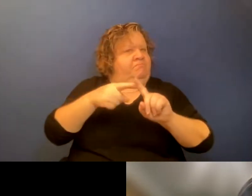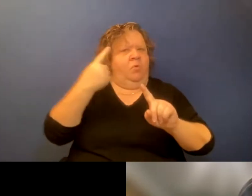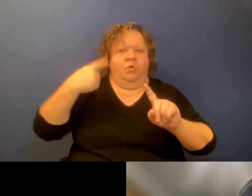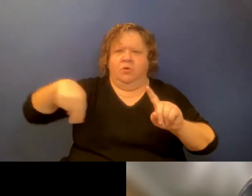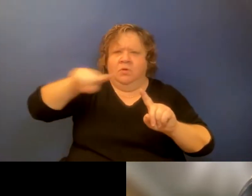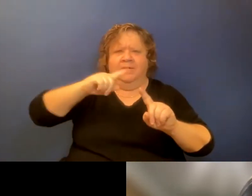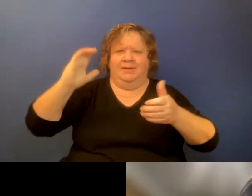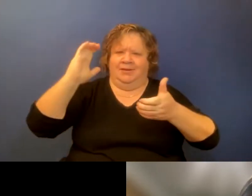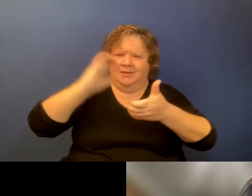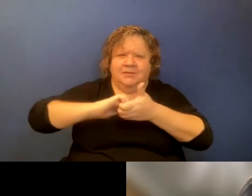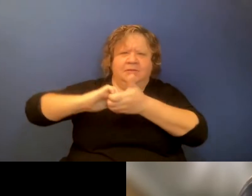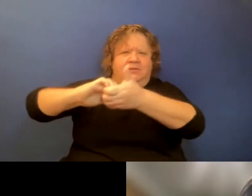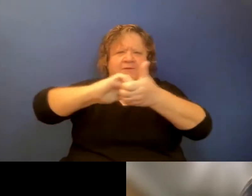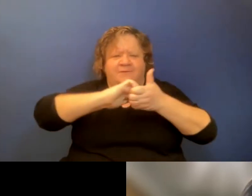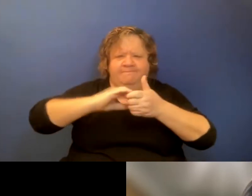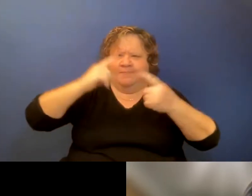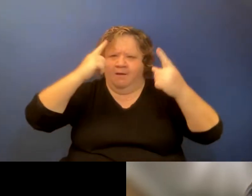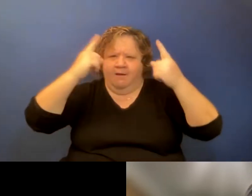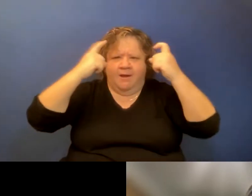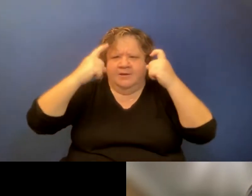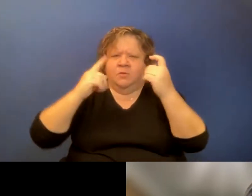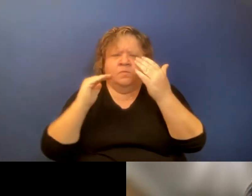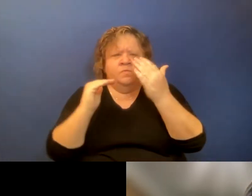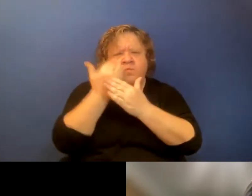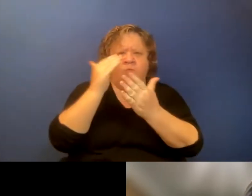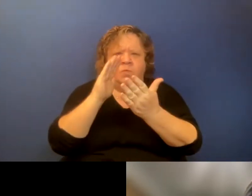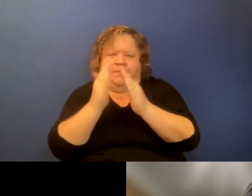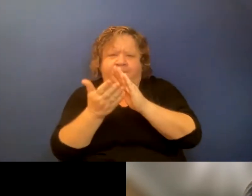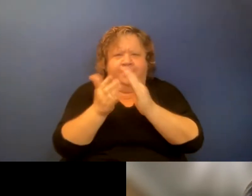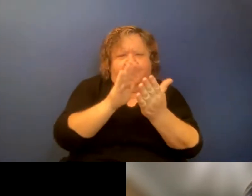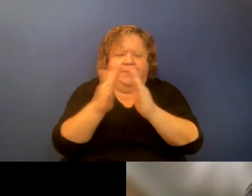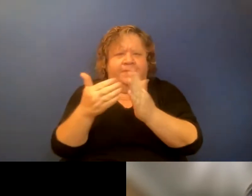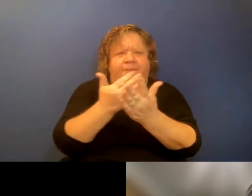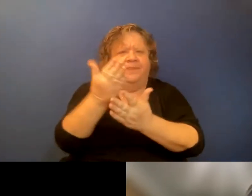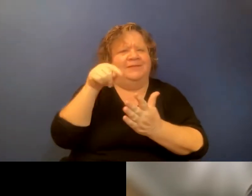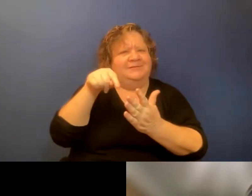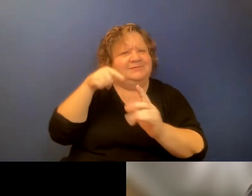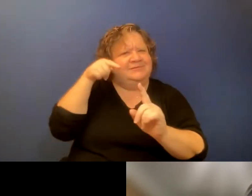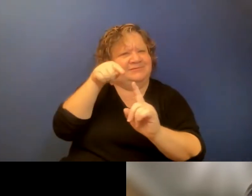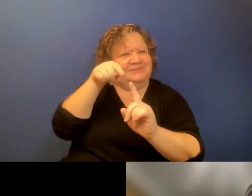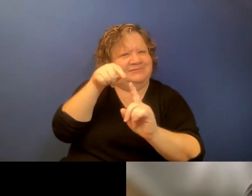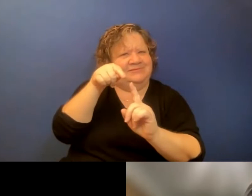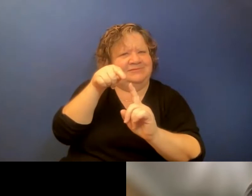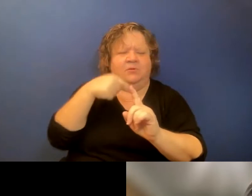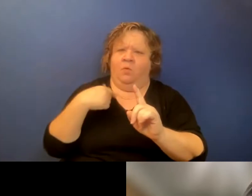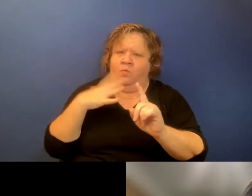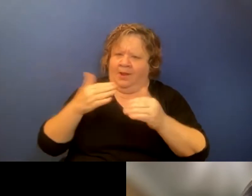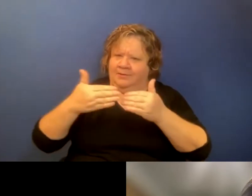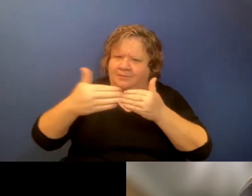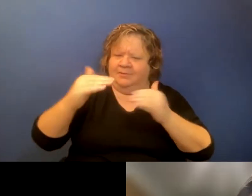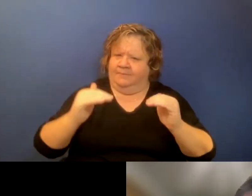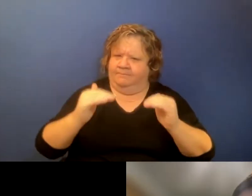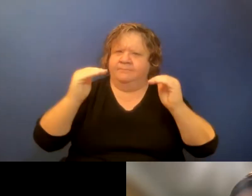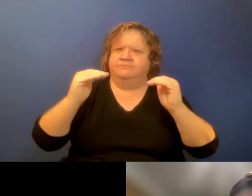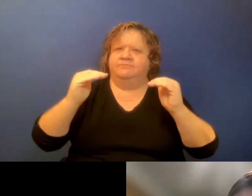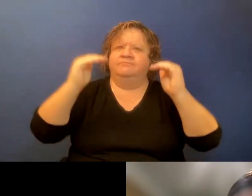because this is what it's all about if we want to take things further in our sector. So, at Carly, and you probably know